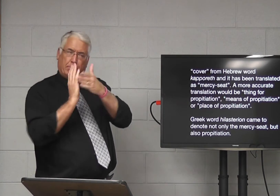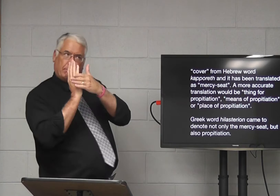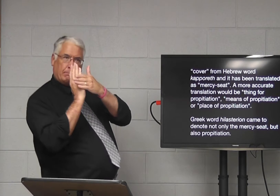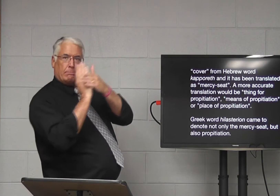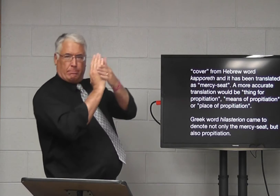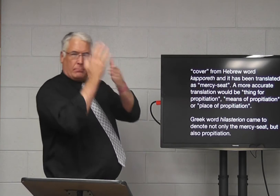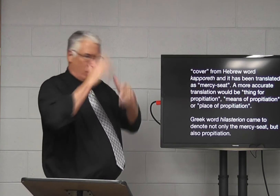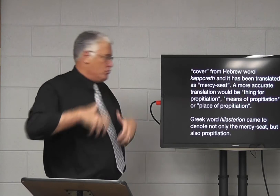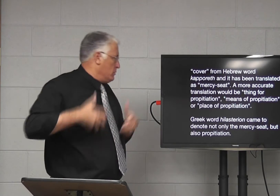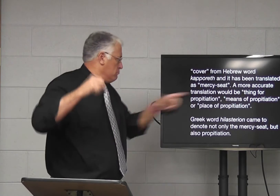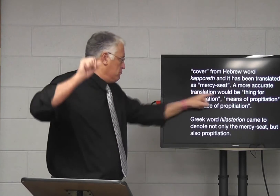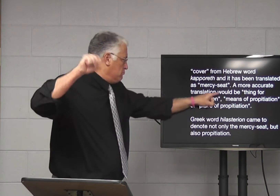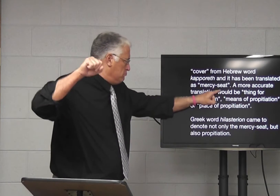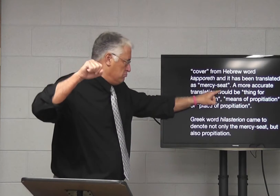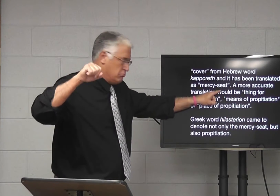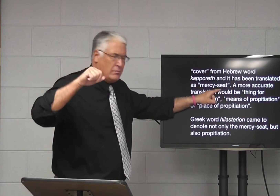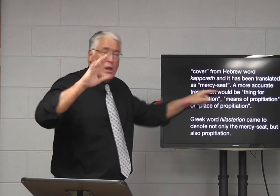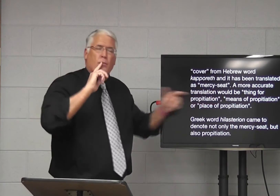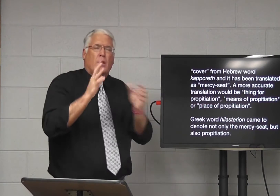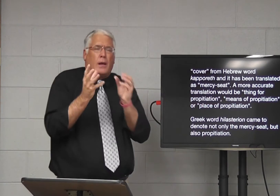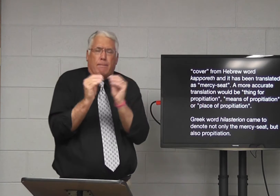And that's the picture